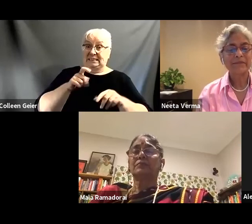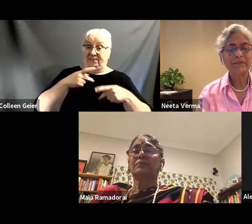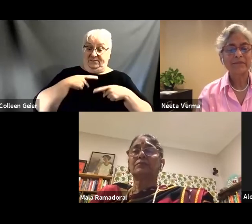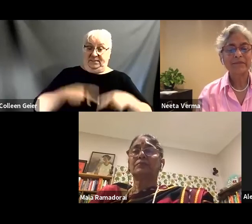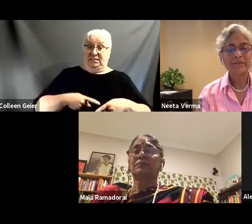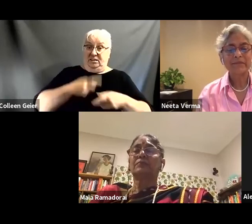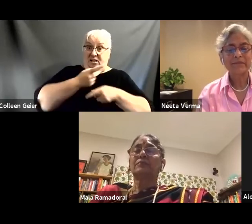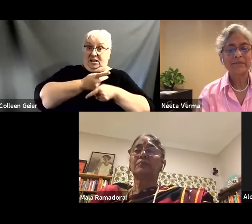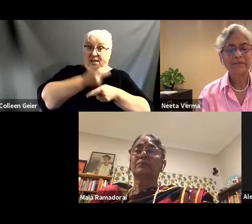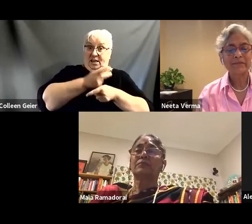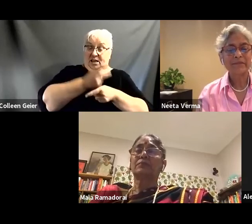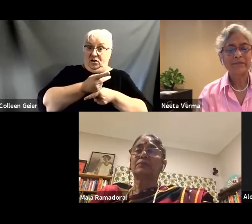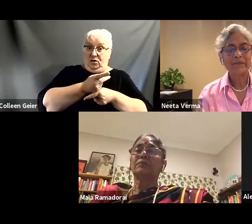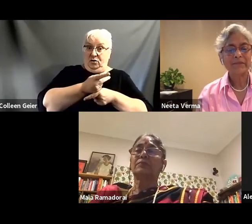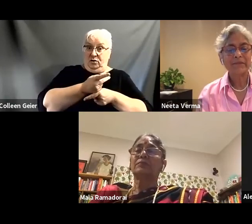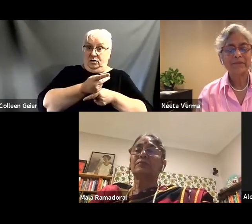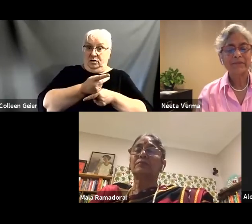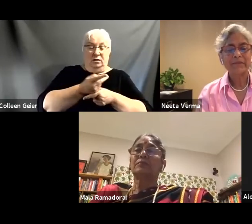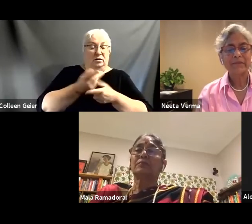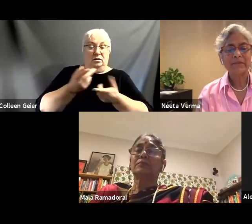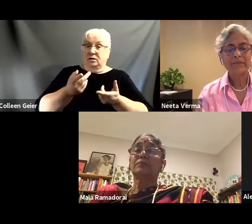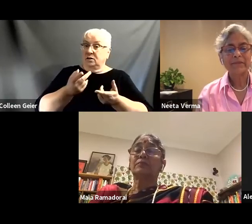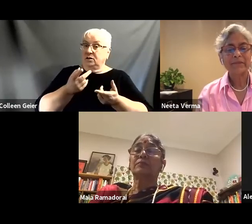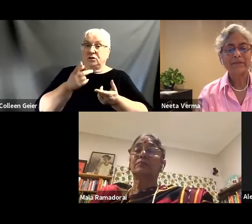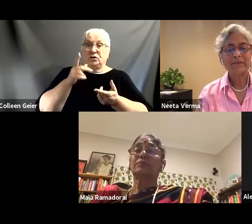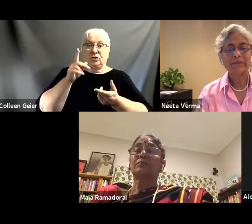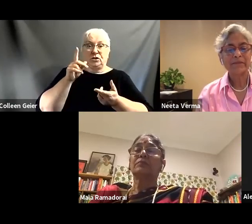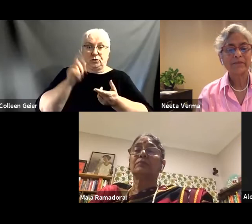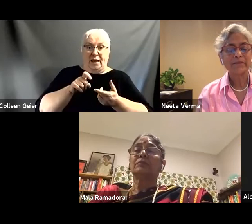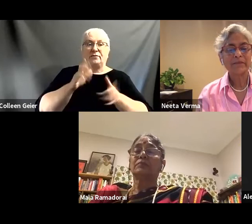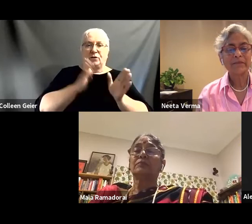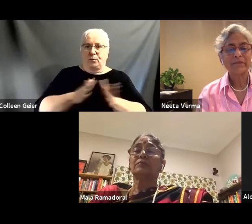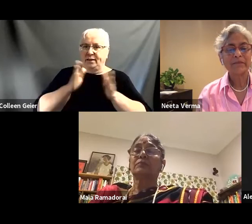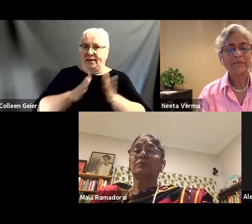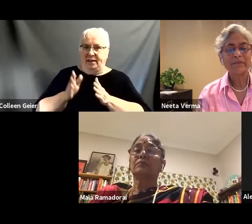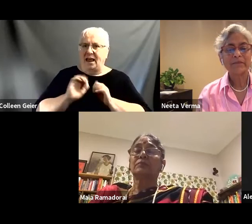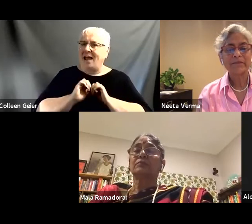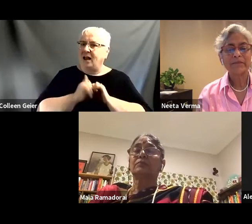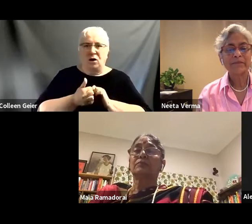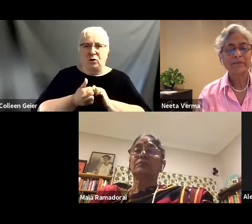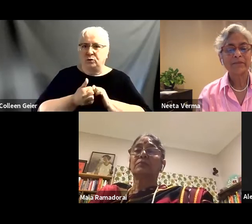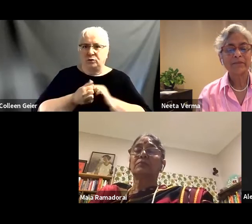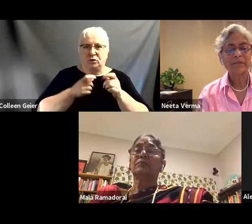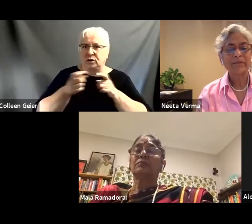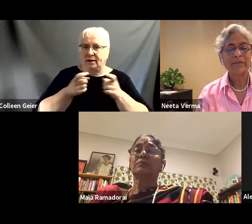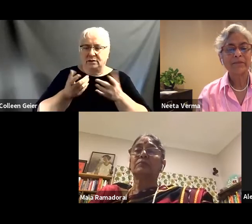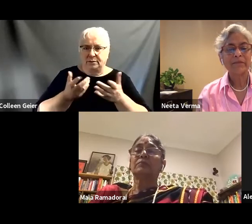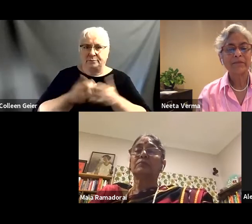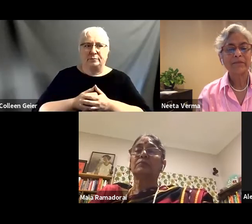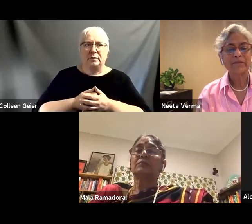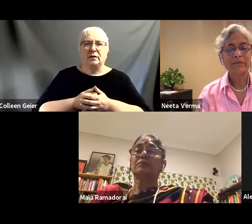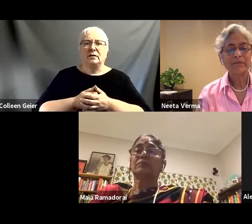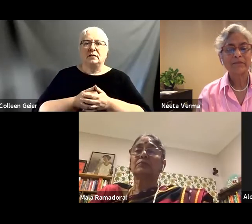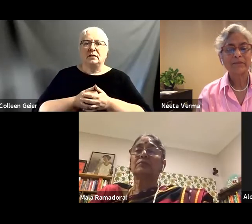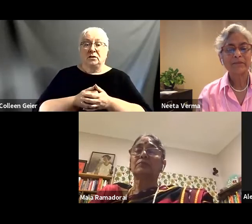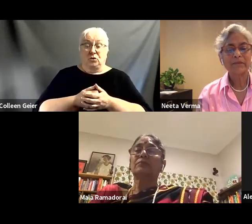be situations where you just have to have a good informed plan as to how to help take care of that